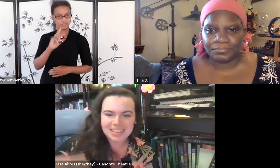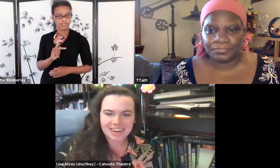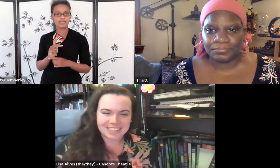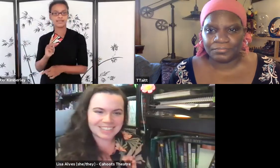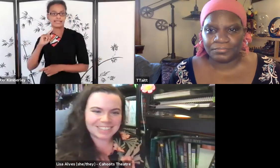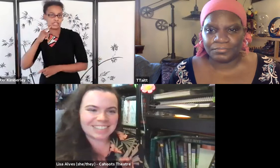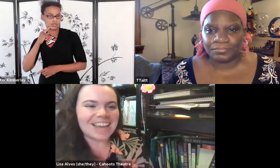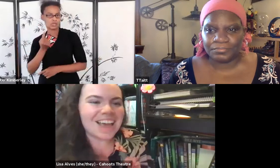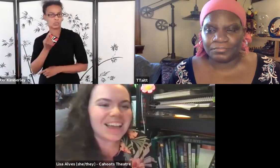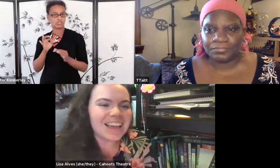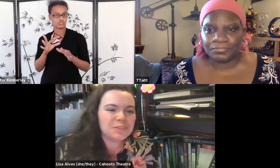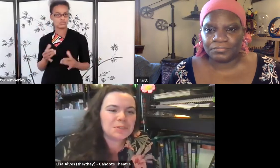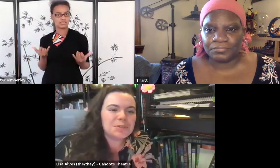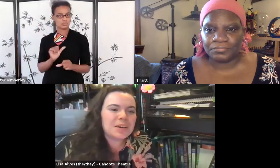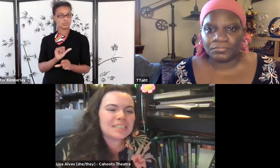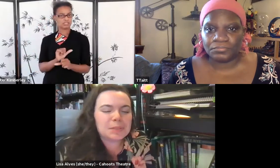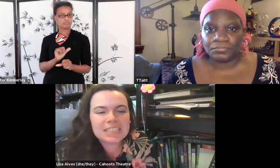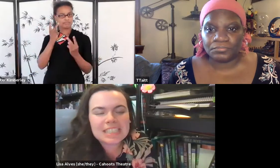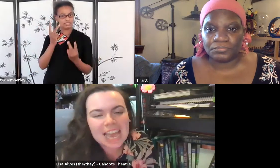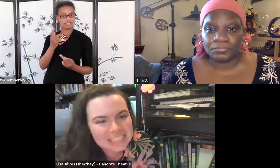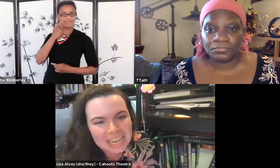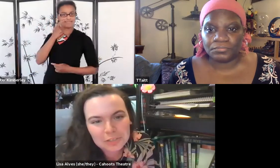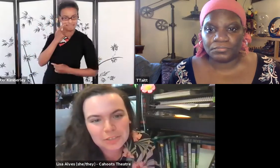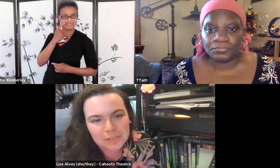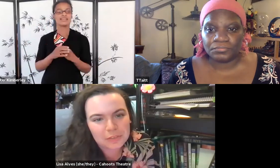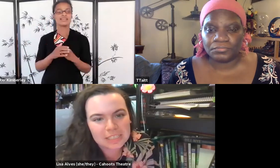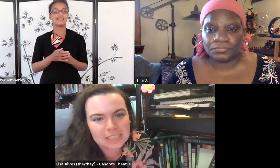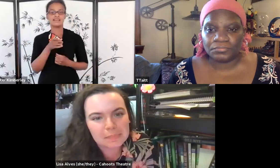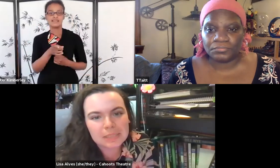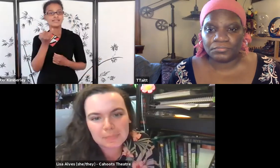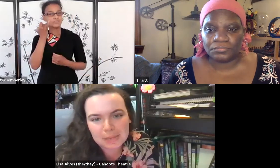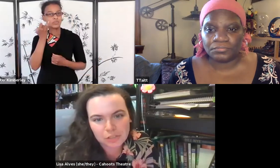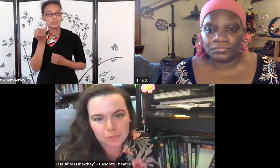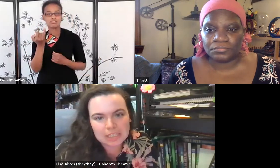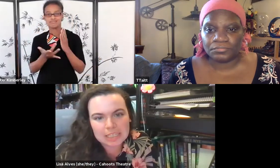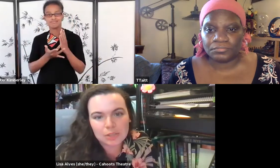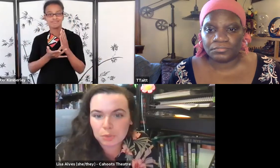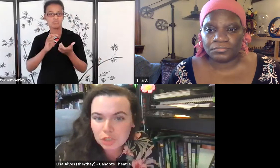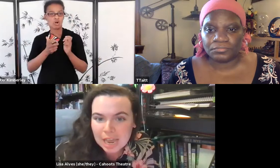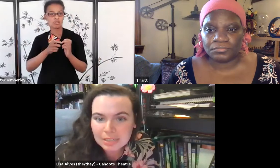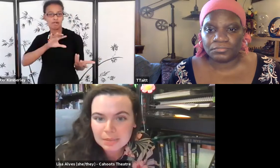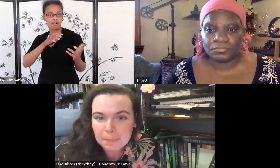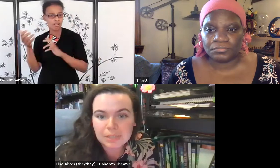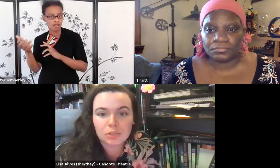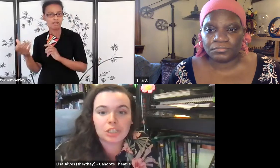there. If you experience any technical difficulties, please message me in the Zoom chat by searching my